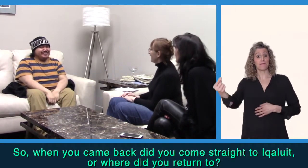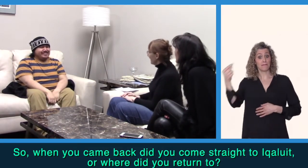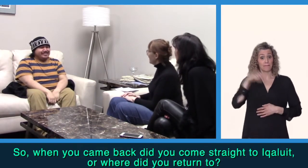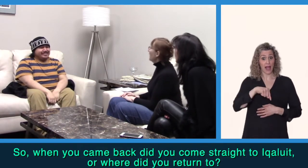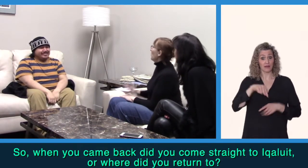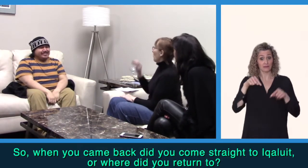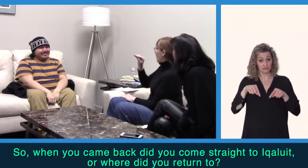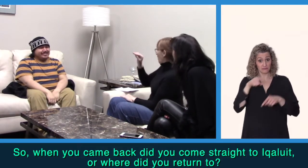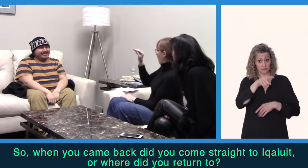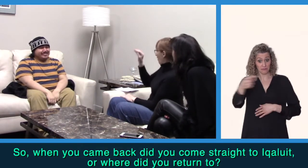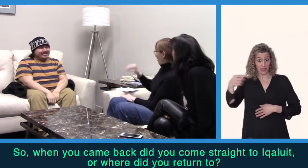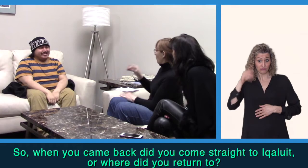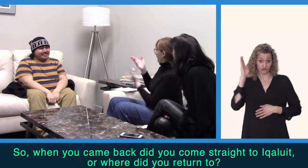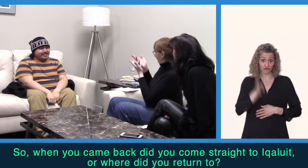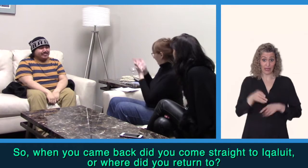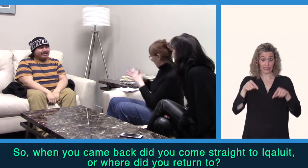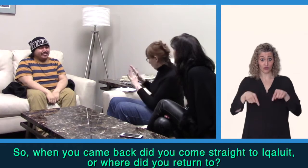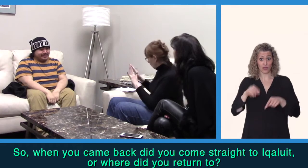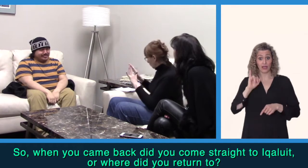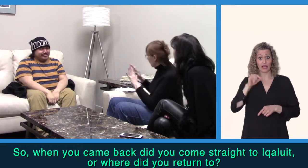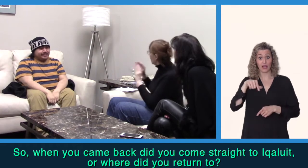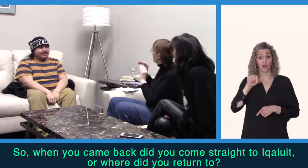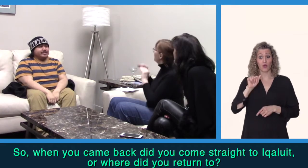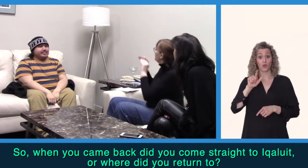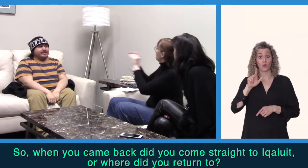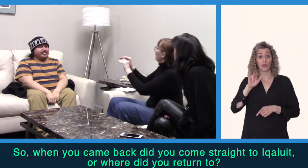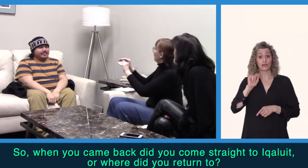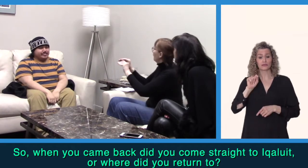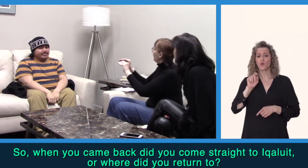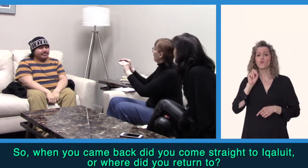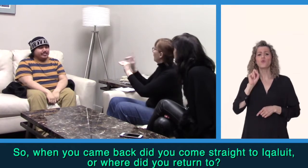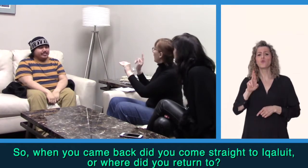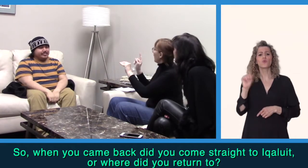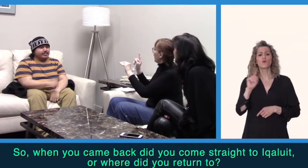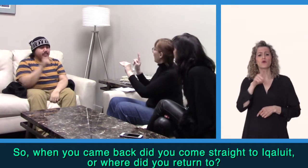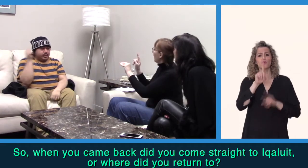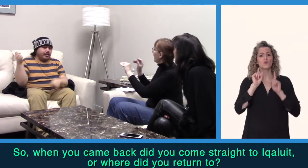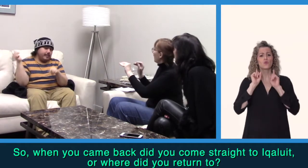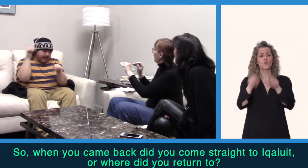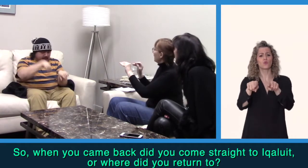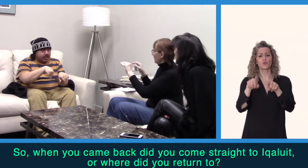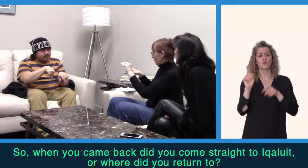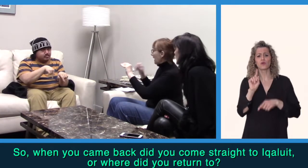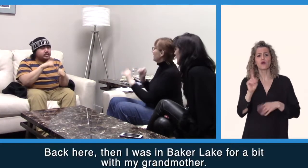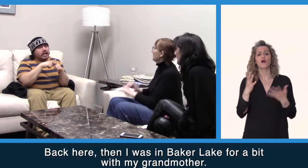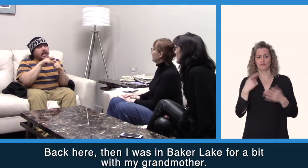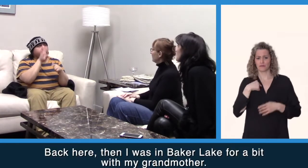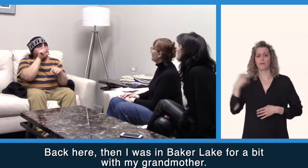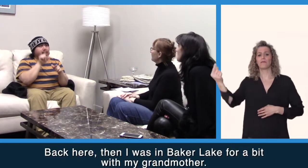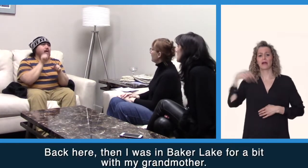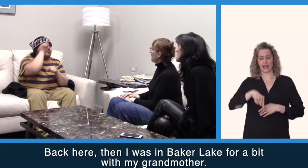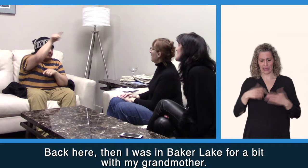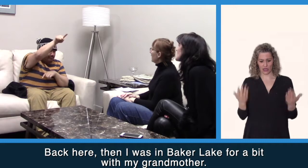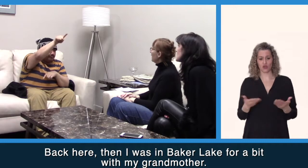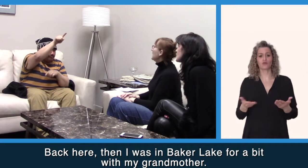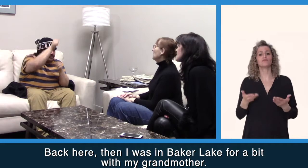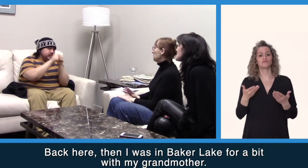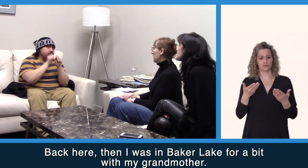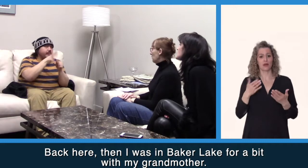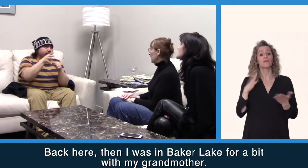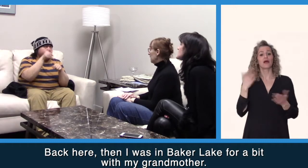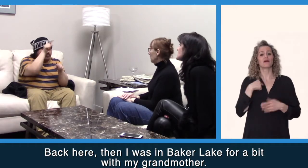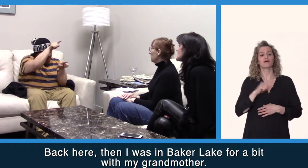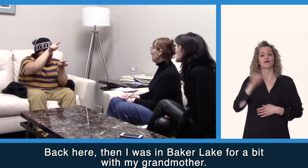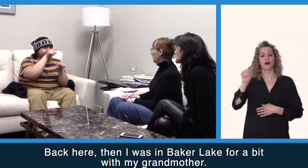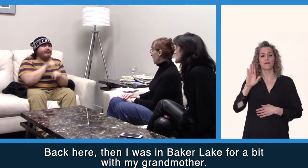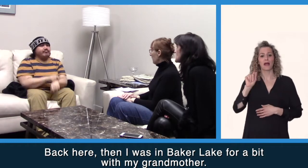did you come straight back to Iqaluit, or where did you return to? Back here. Mm-hmm. Then I was